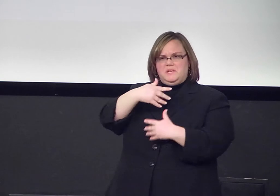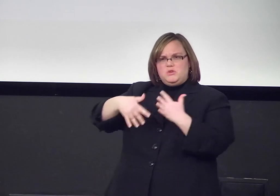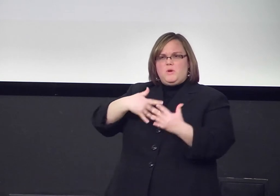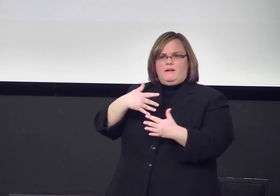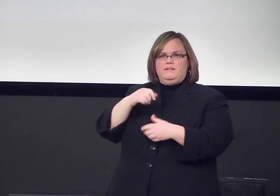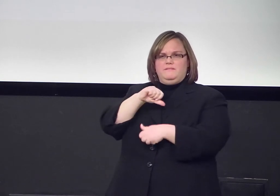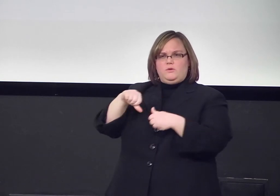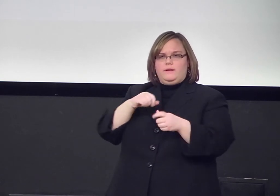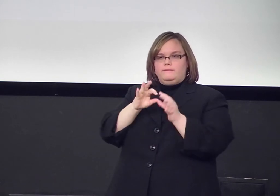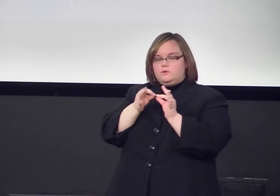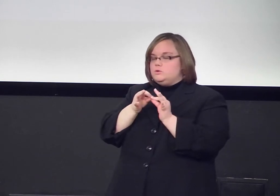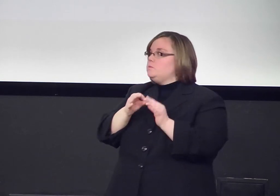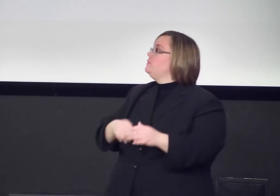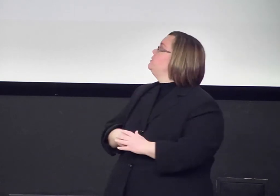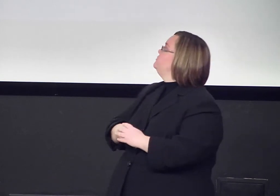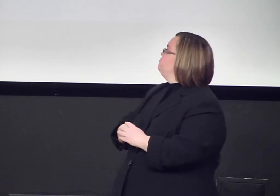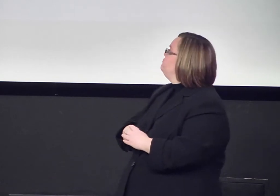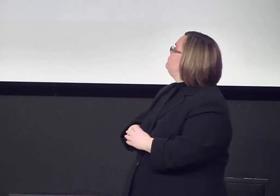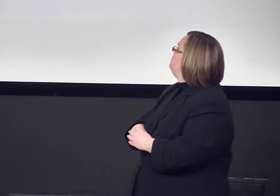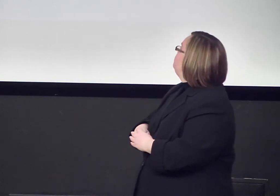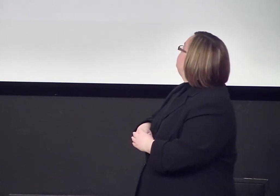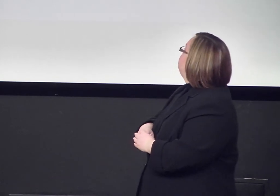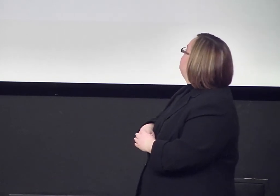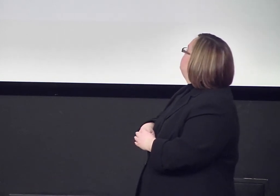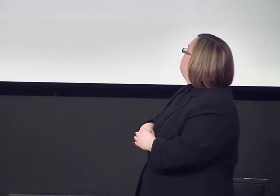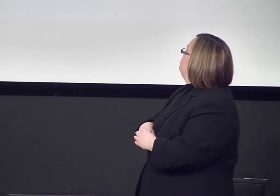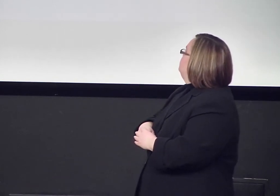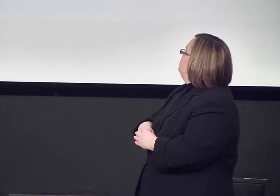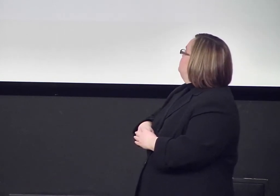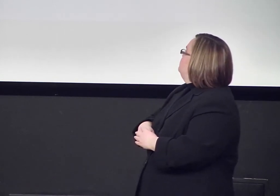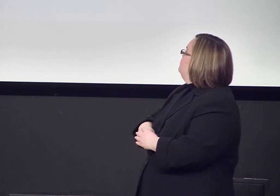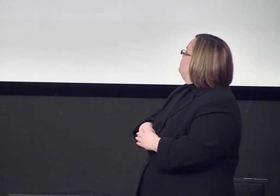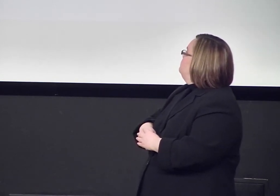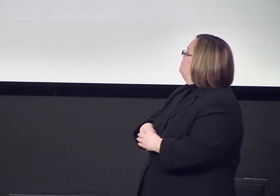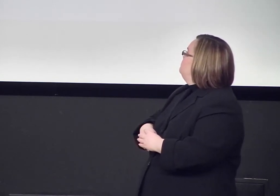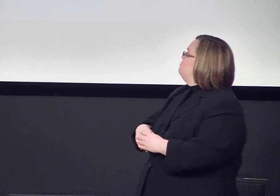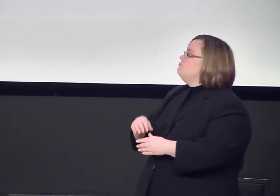when we're working and interacting with both hearing and deaf people as interpreters.